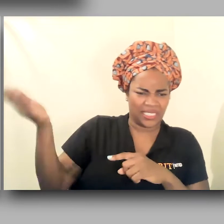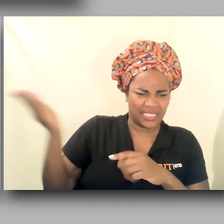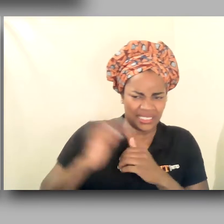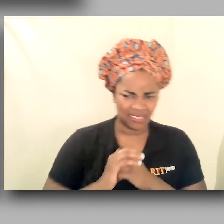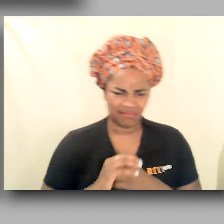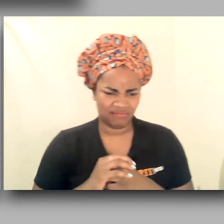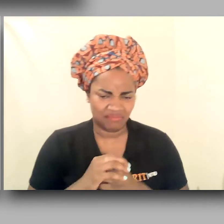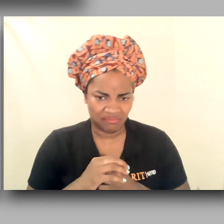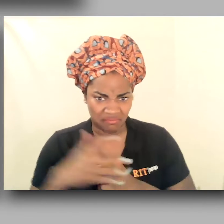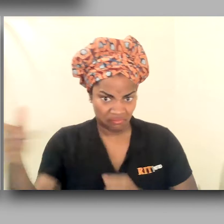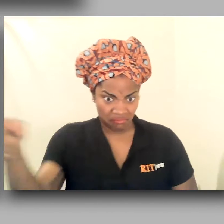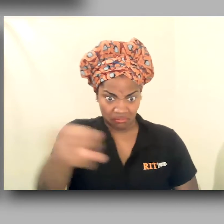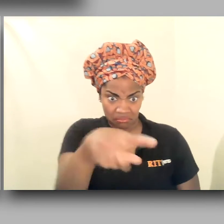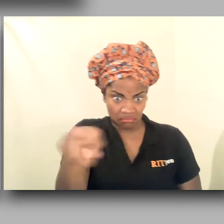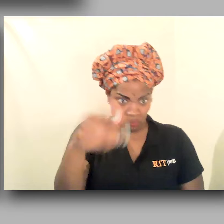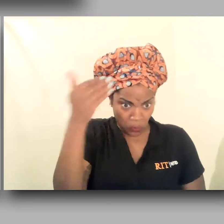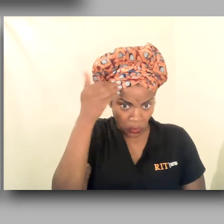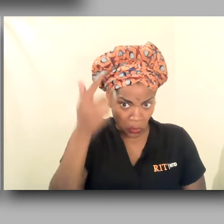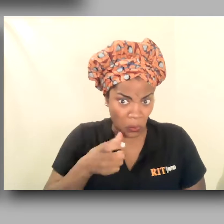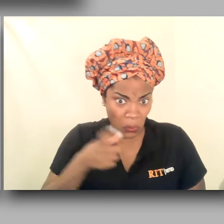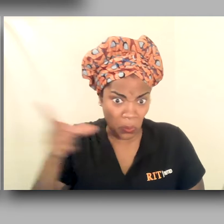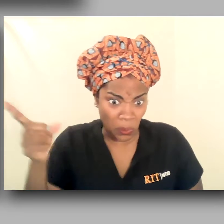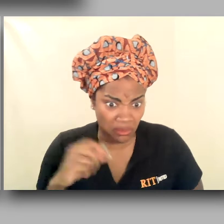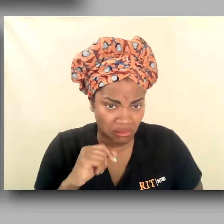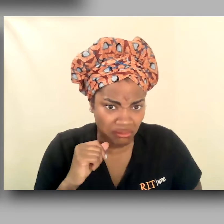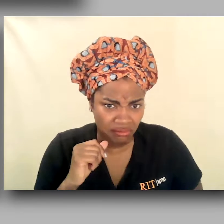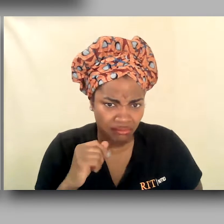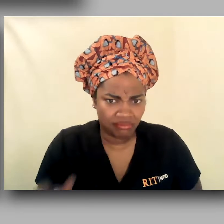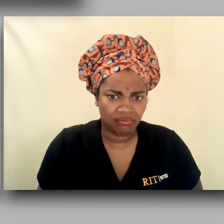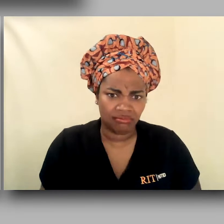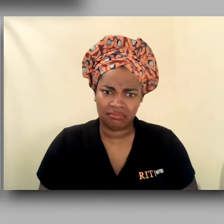Does anybody know who this is?